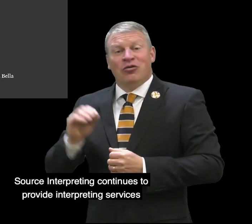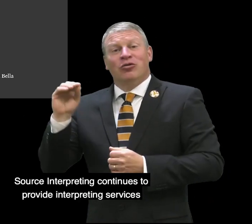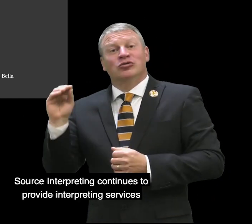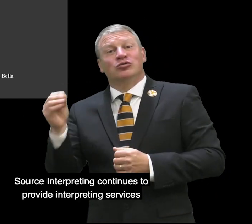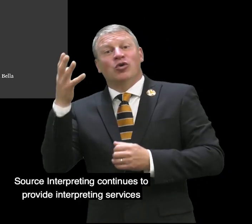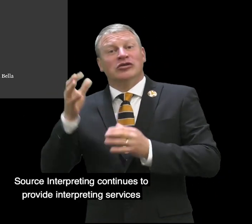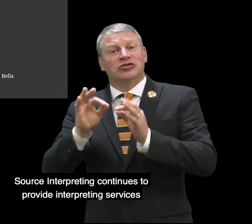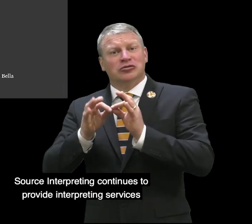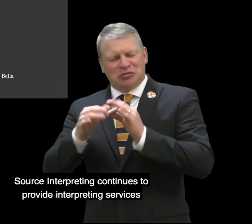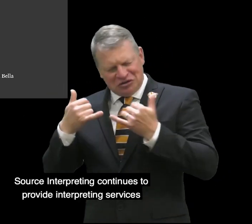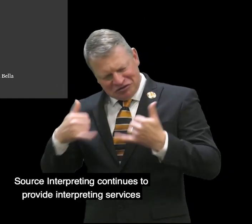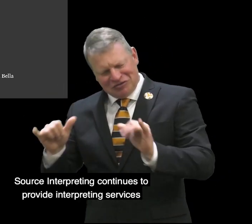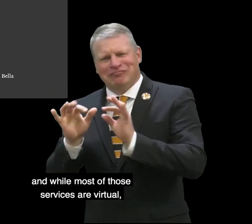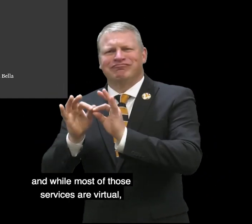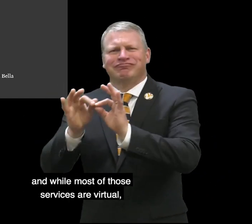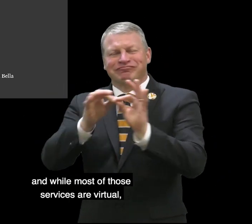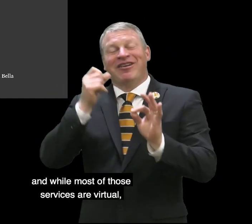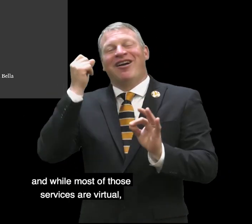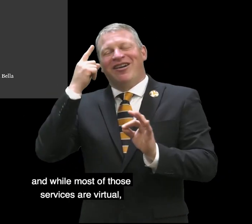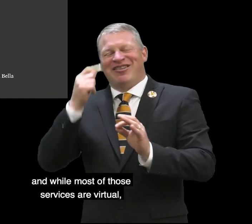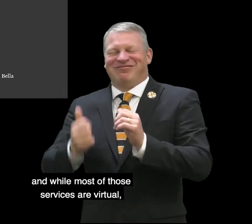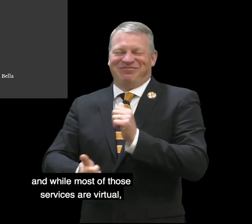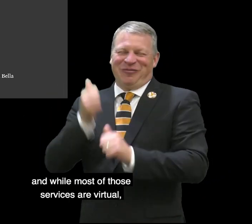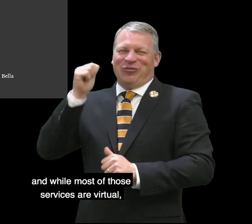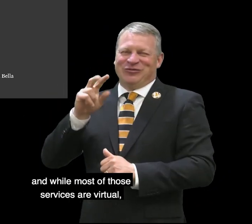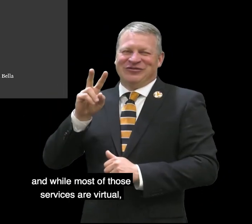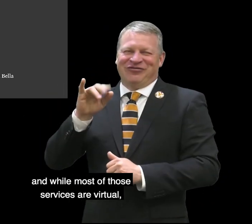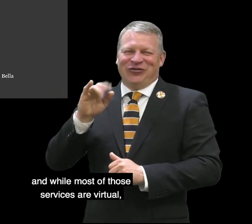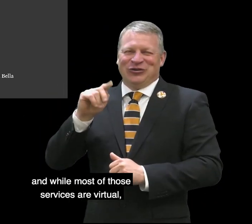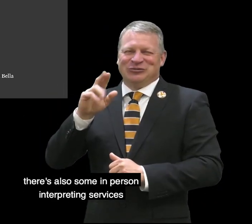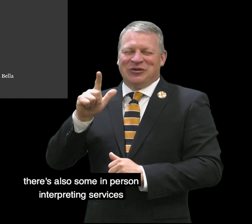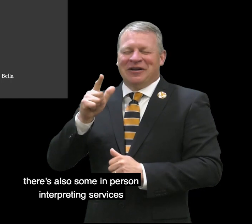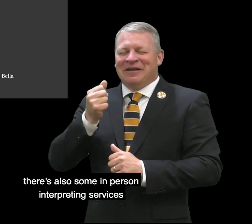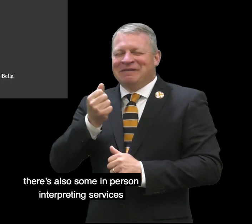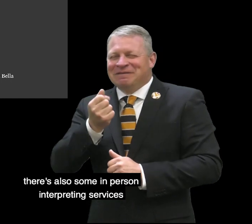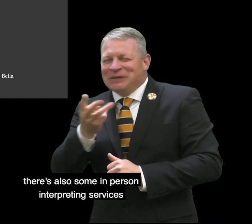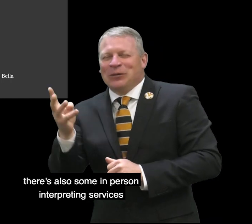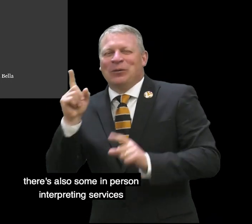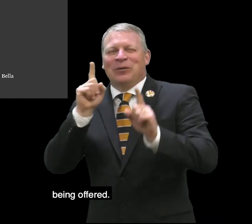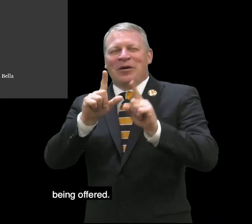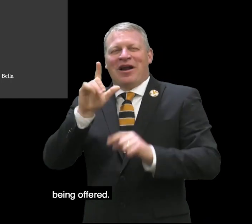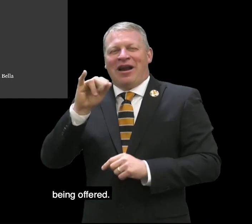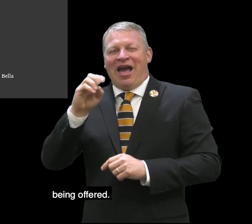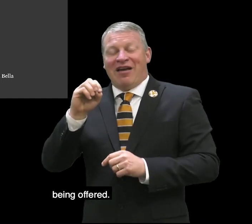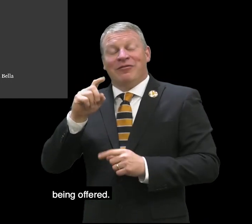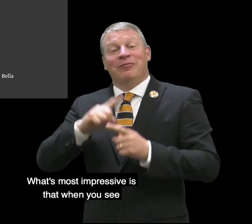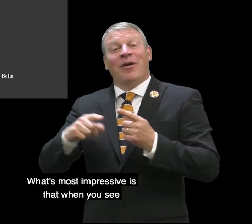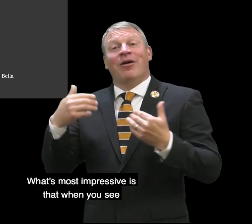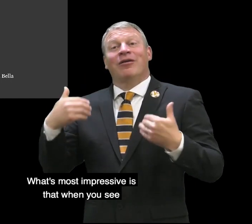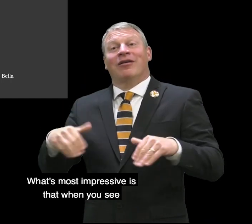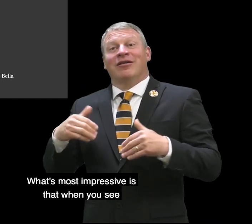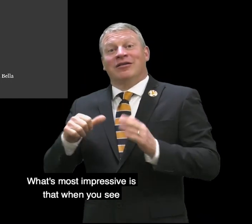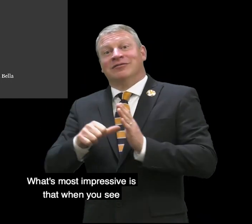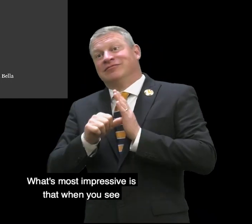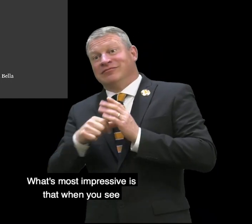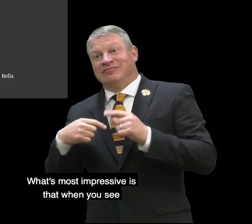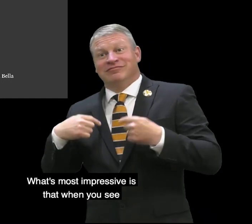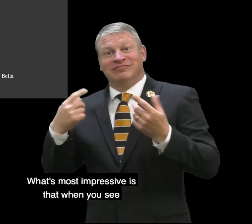120 staff members working with those students. Source Interpreting continues to provide interpreting services, and while most of those services are virtual,